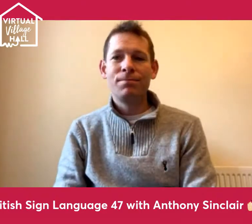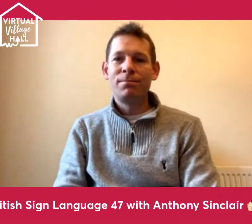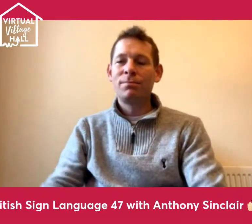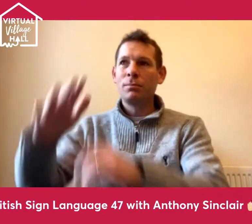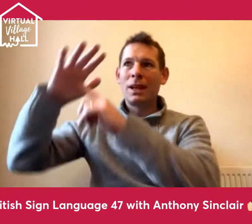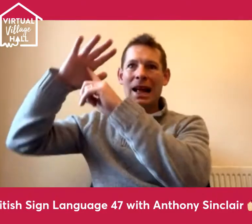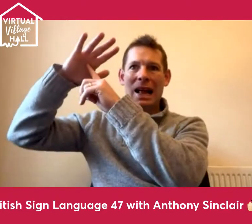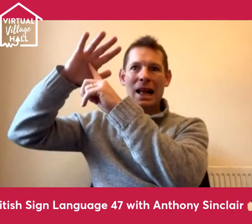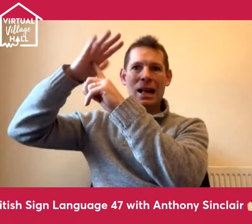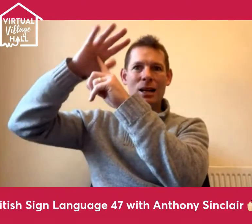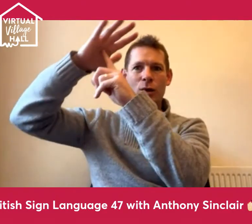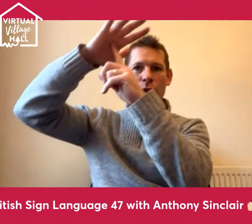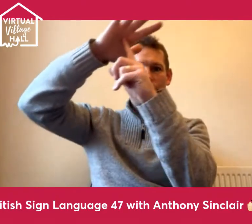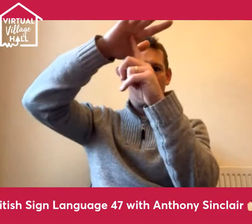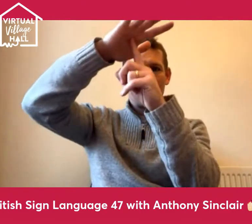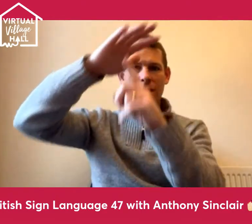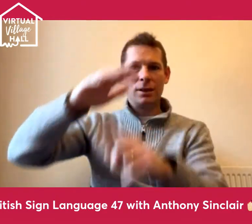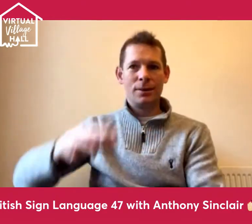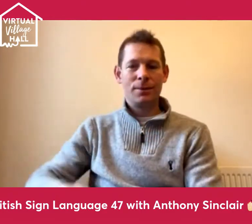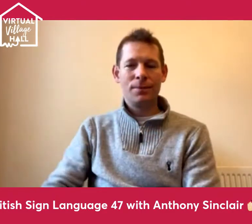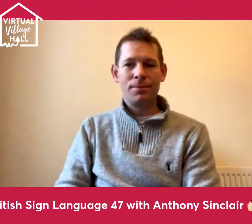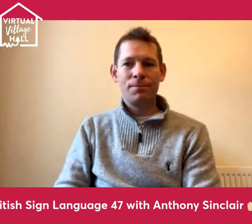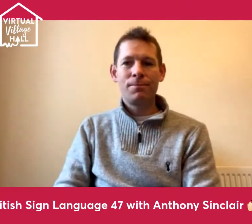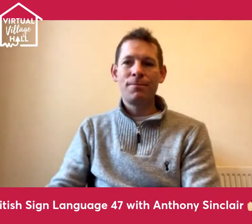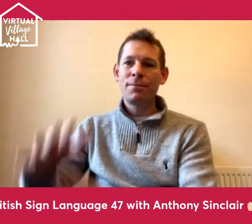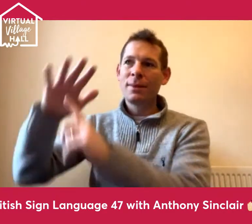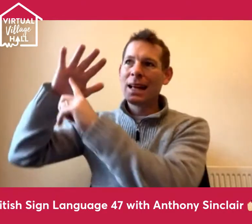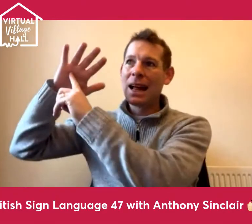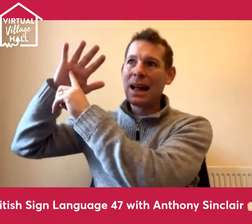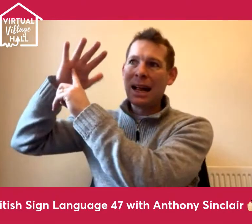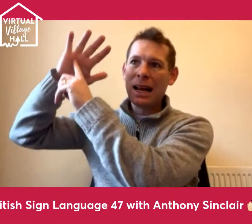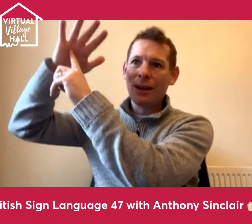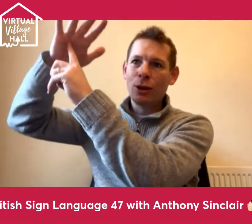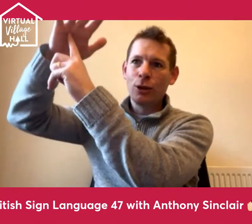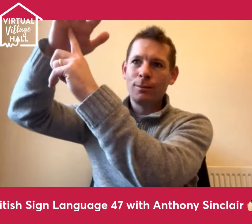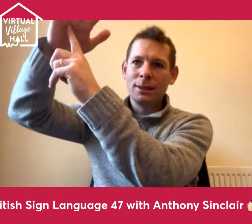So I do have other ones as well here that are not on the picture. That's helicopter.